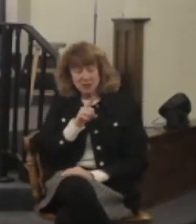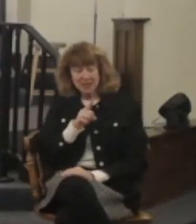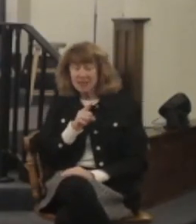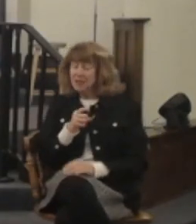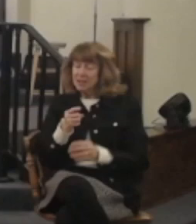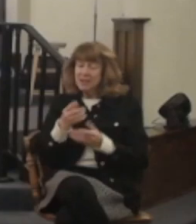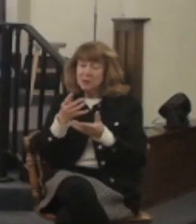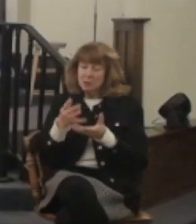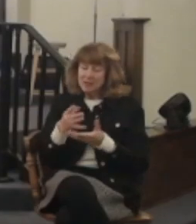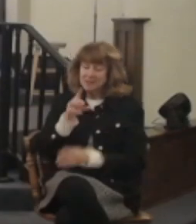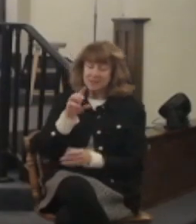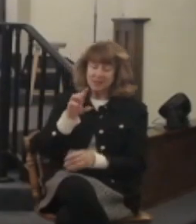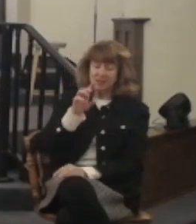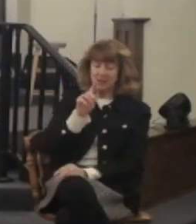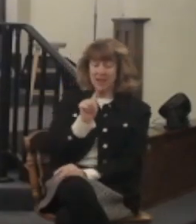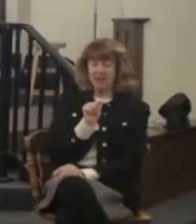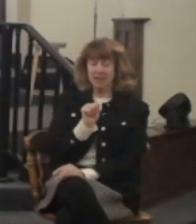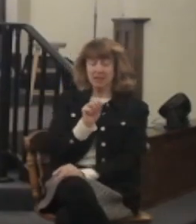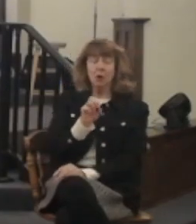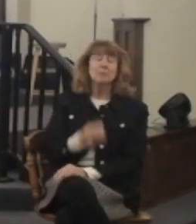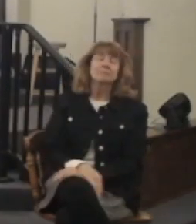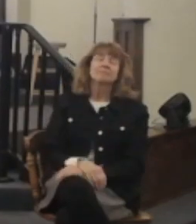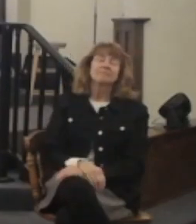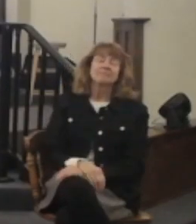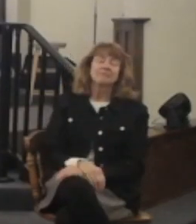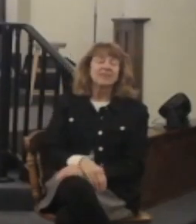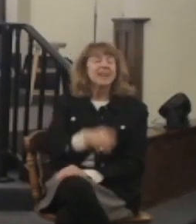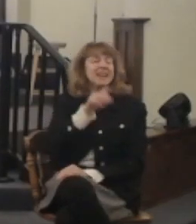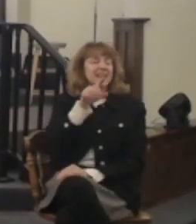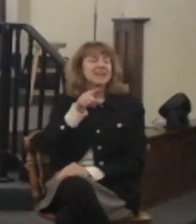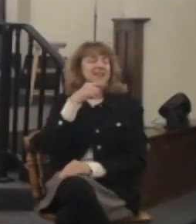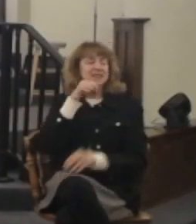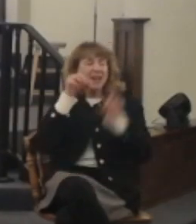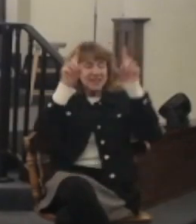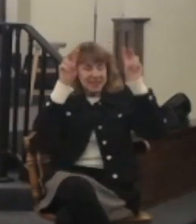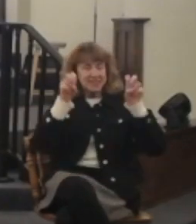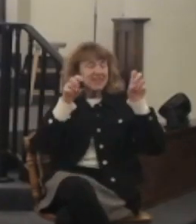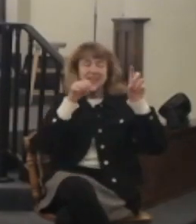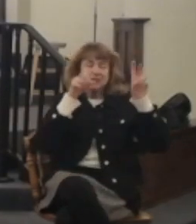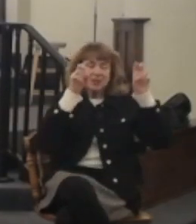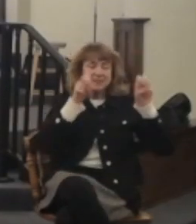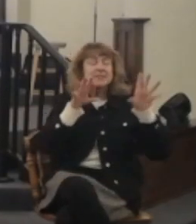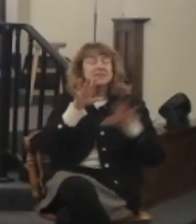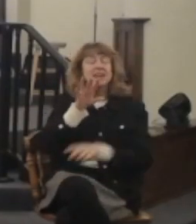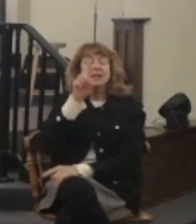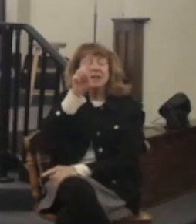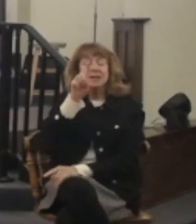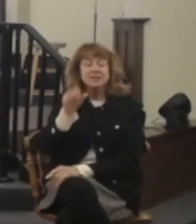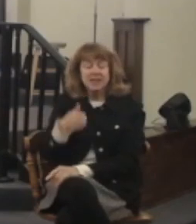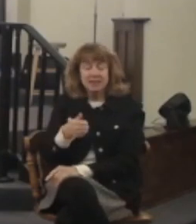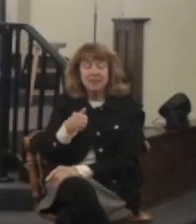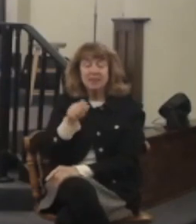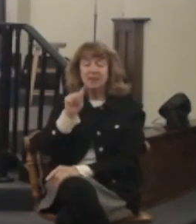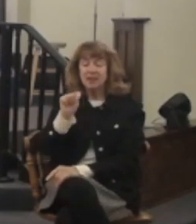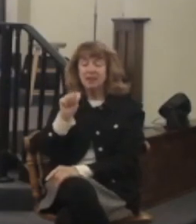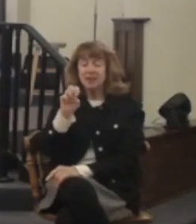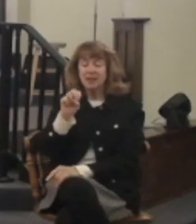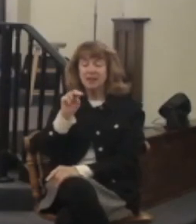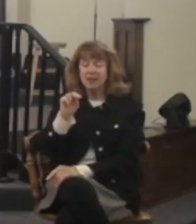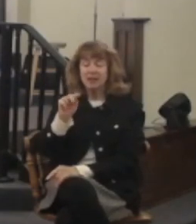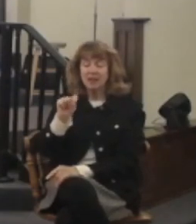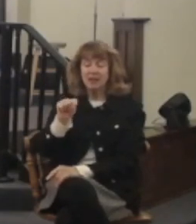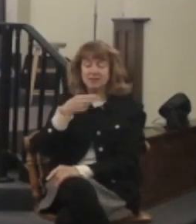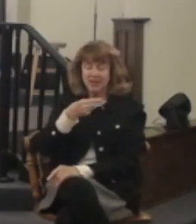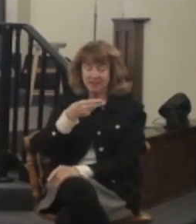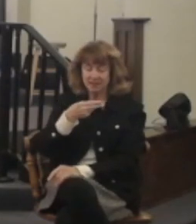And the word, the number 10 in the Bible represents testing. So I'm going to give you some illustrations. I'm going to ask you to answer out